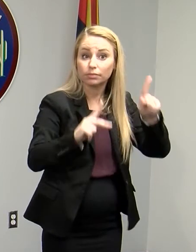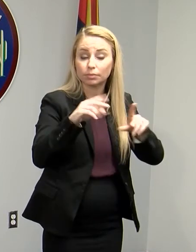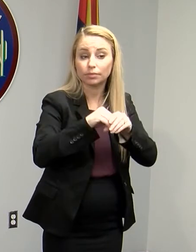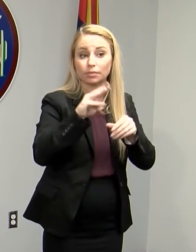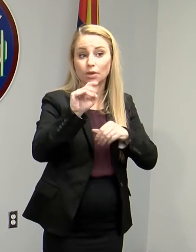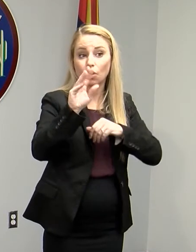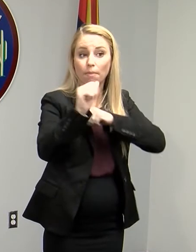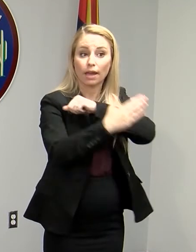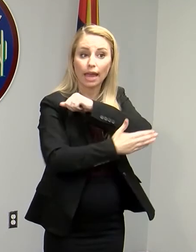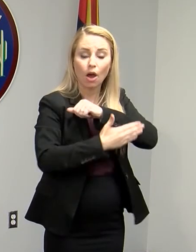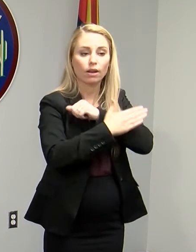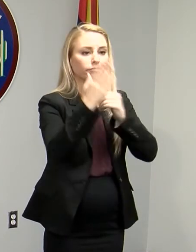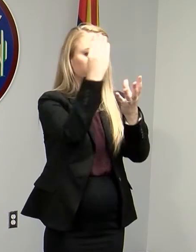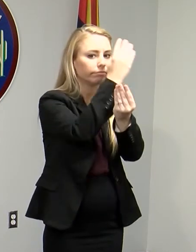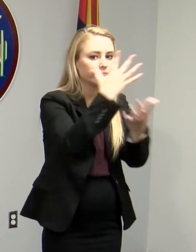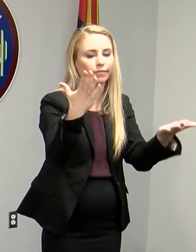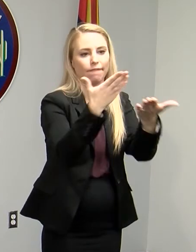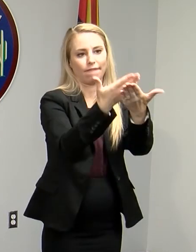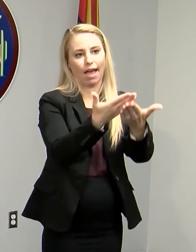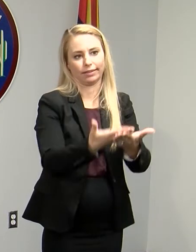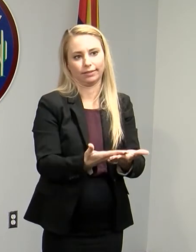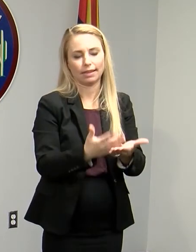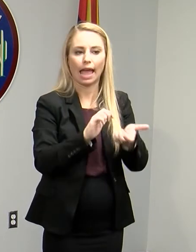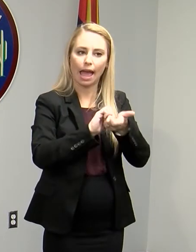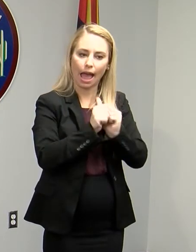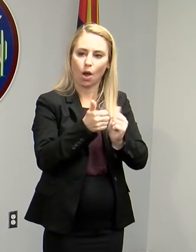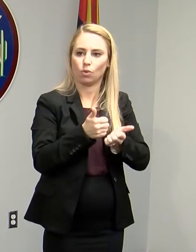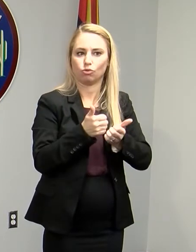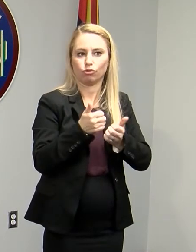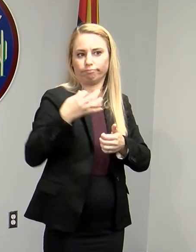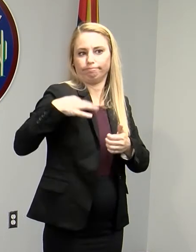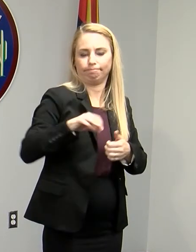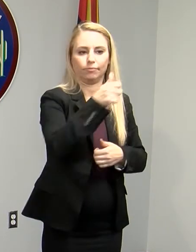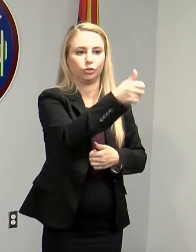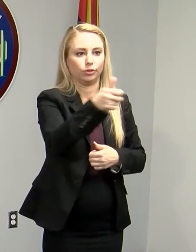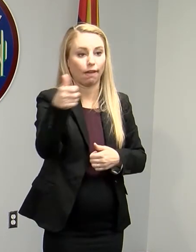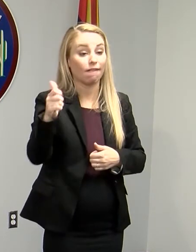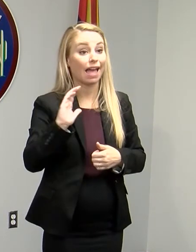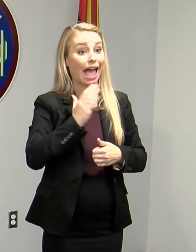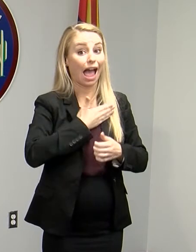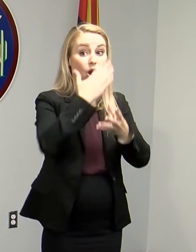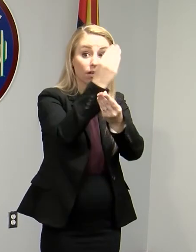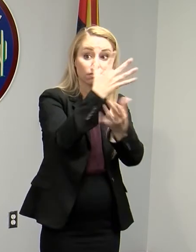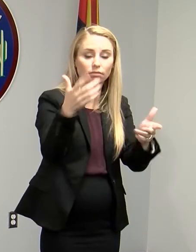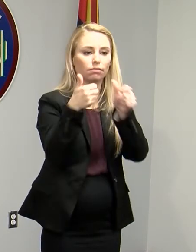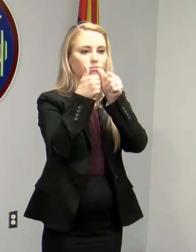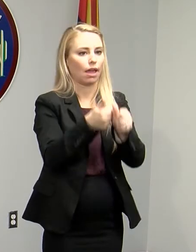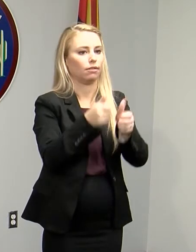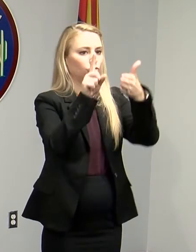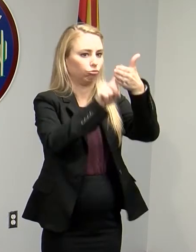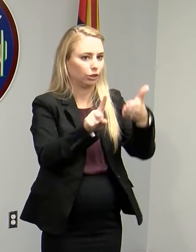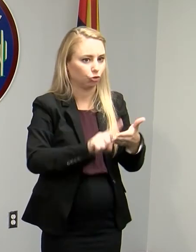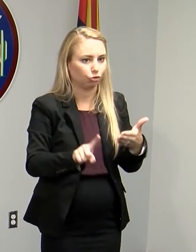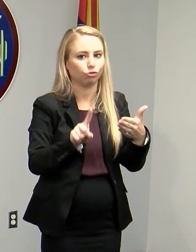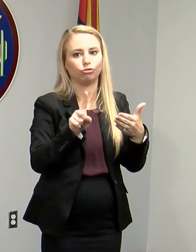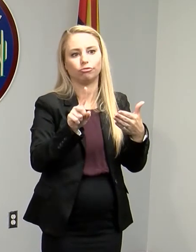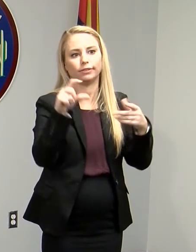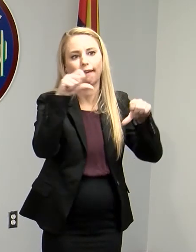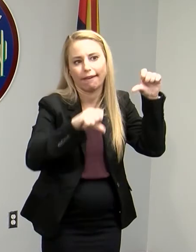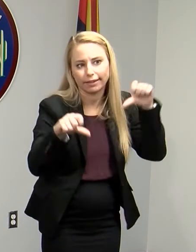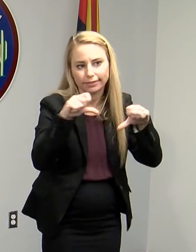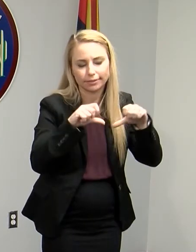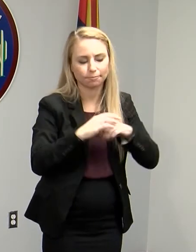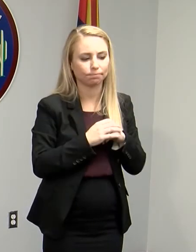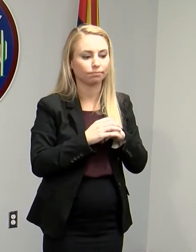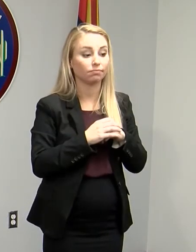what you can do. Everything we tell you is based on research and science. And here's what the science is telling us can help